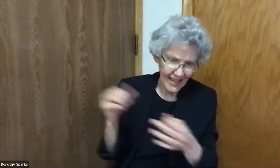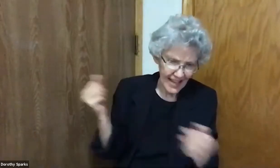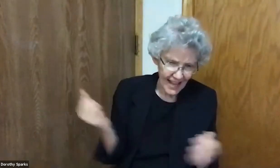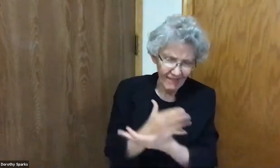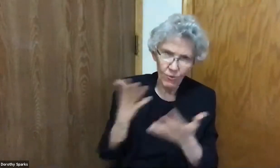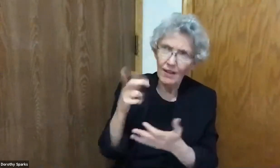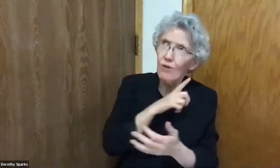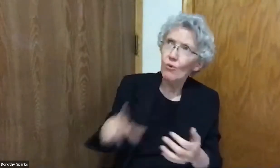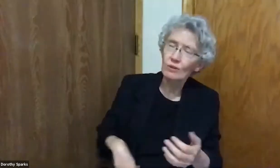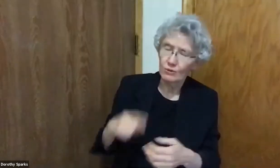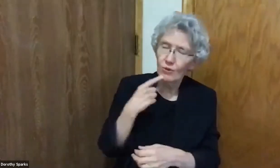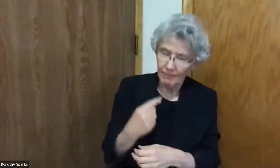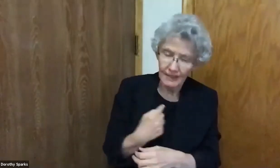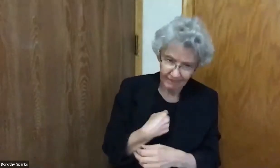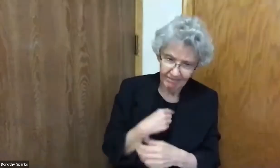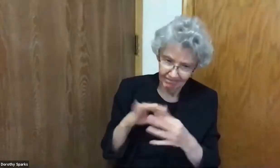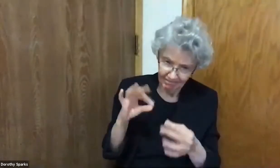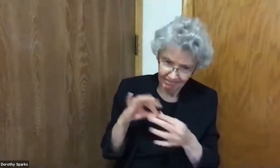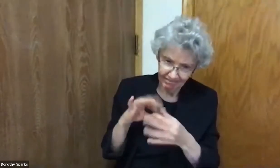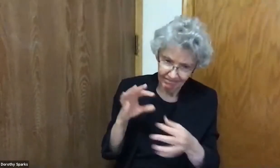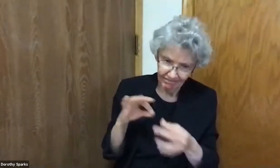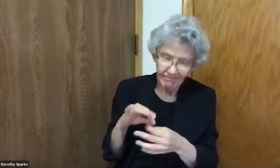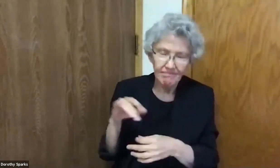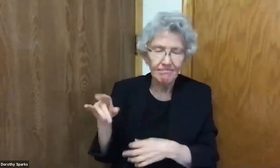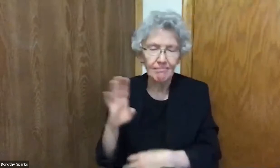I repeated everything the Lord had told me,